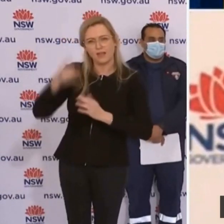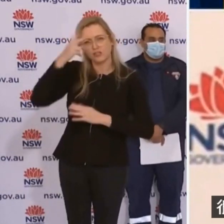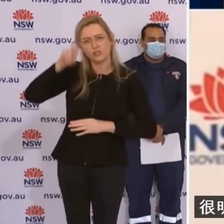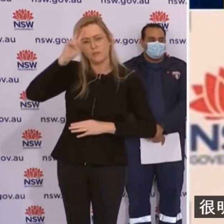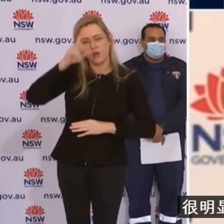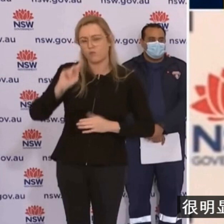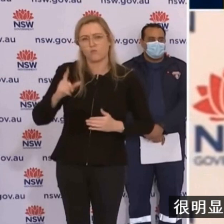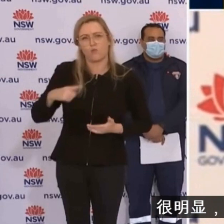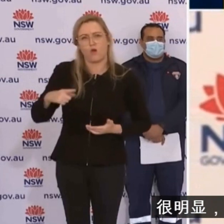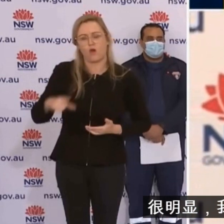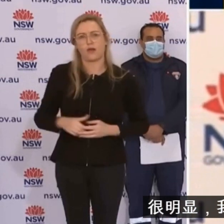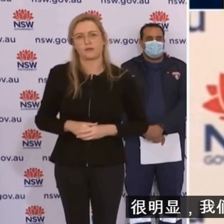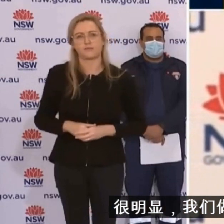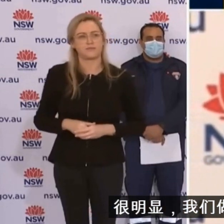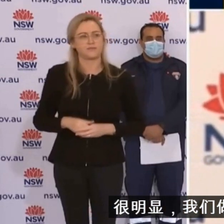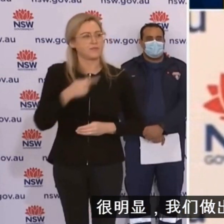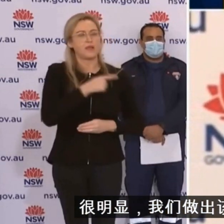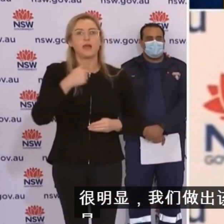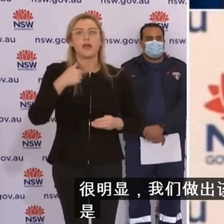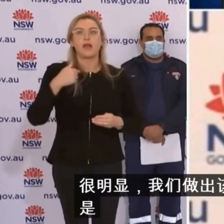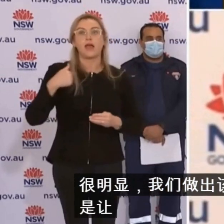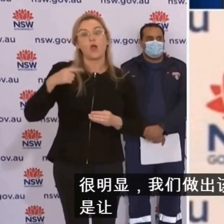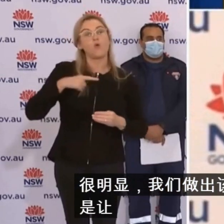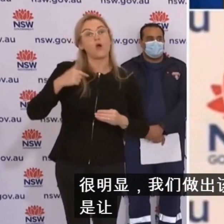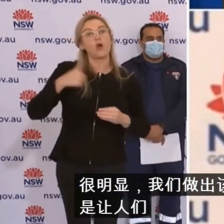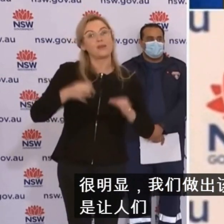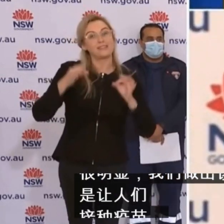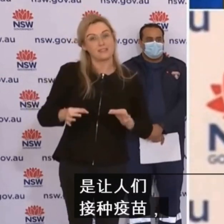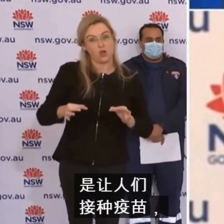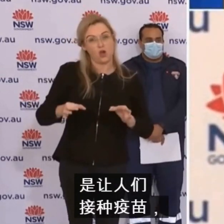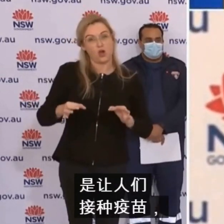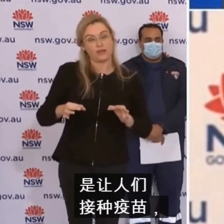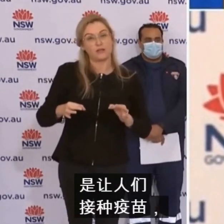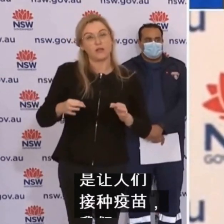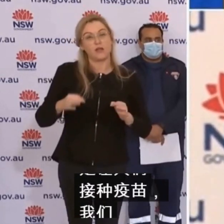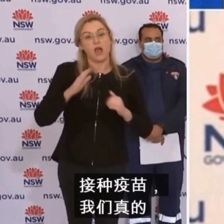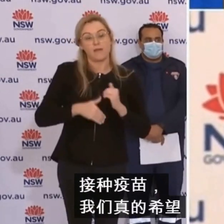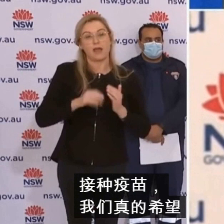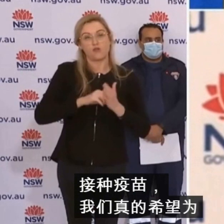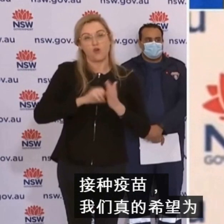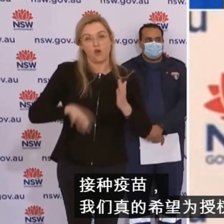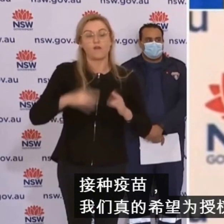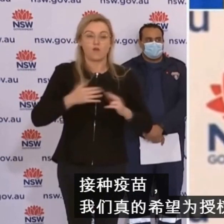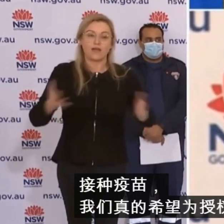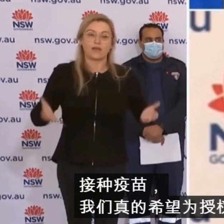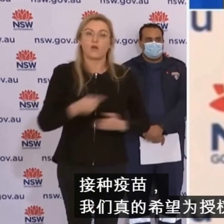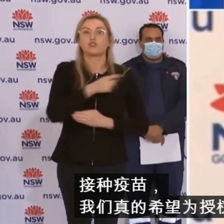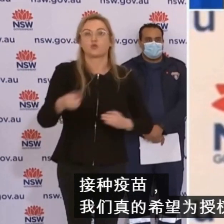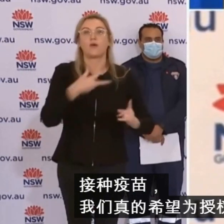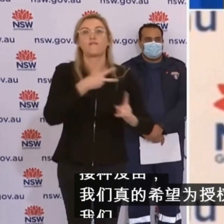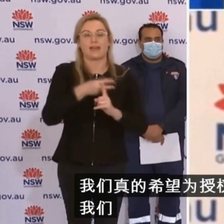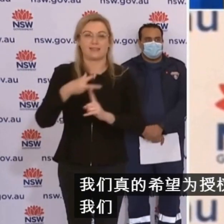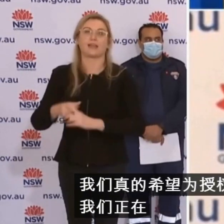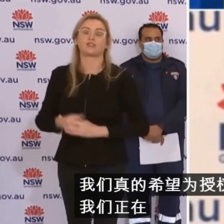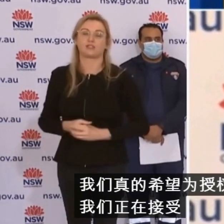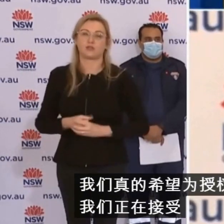So clearly our key policy driver for that decision was to get people vaccinated. We really want the vaccination